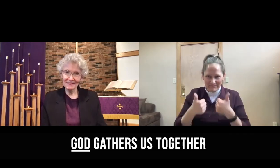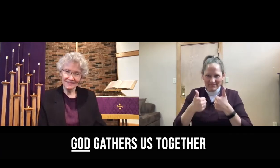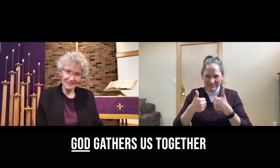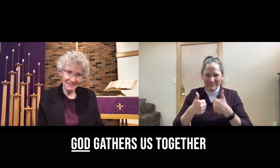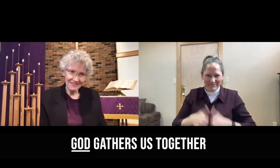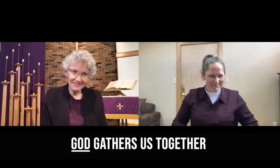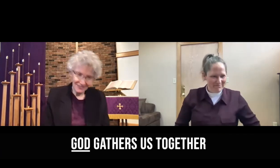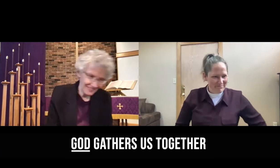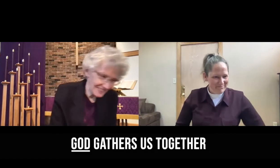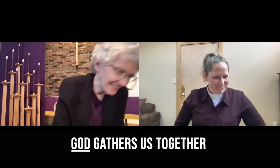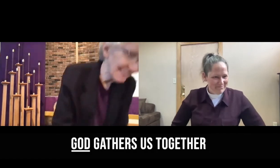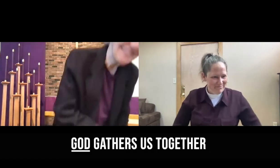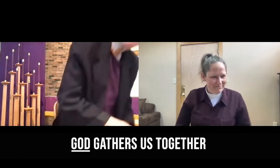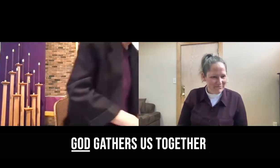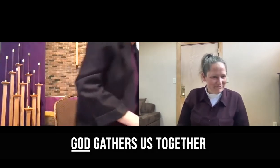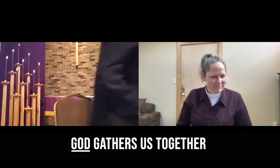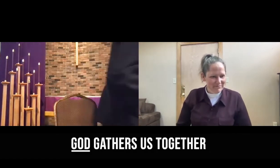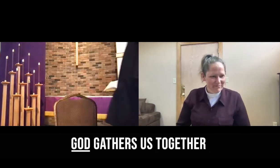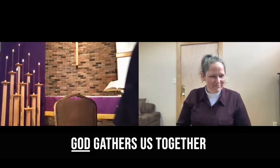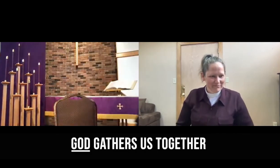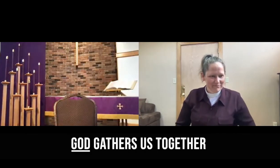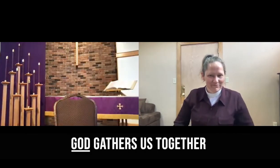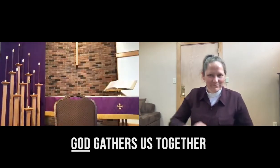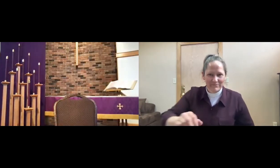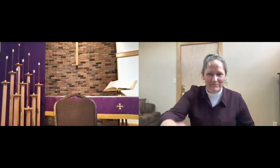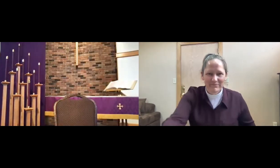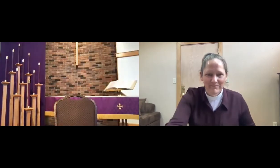Pastor Michelle and I will also light candles.